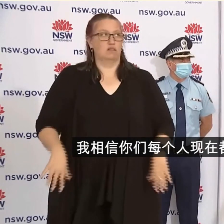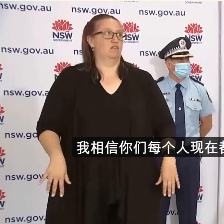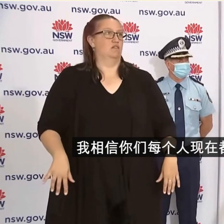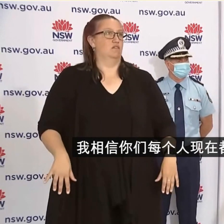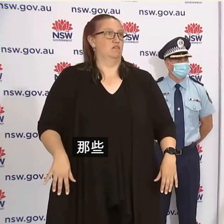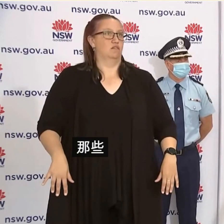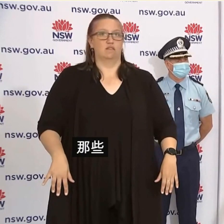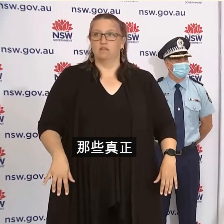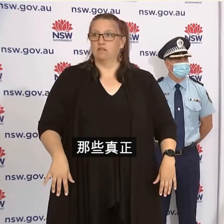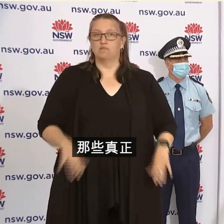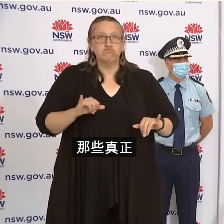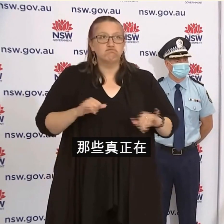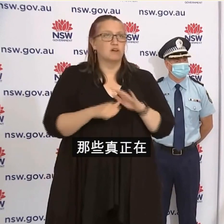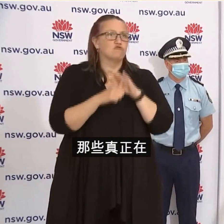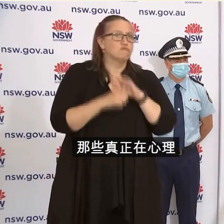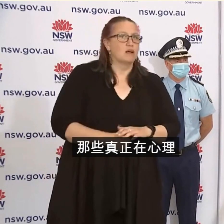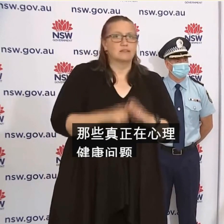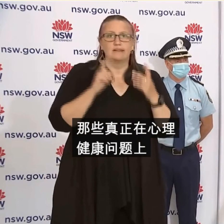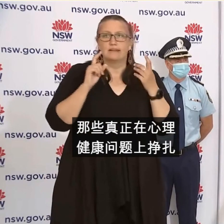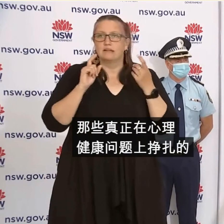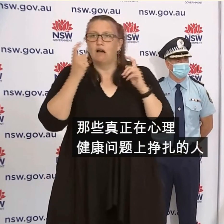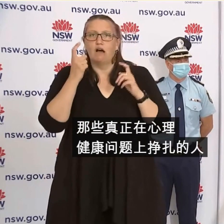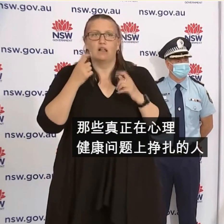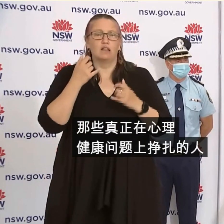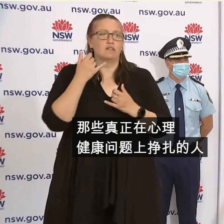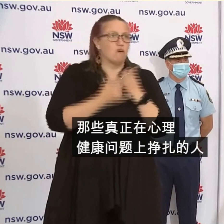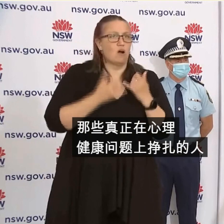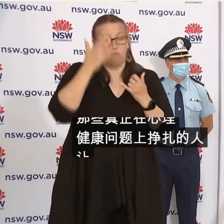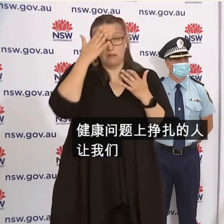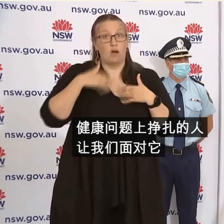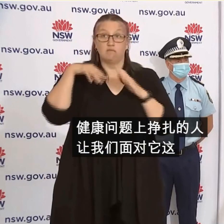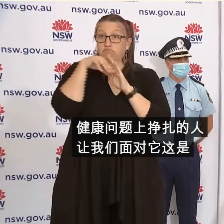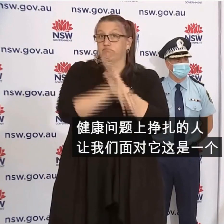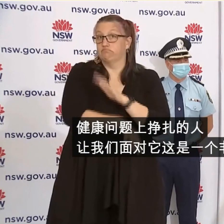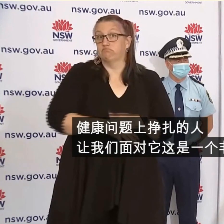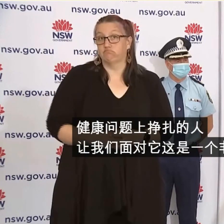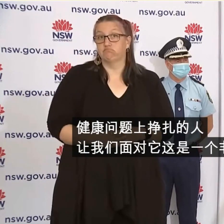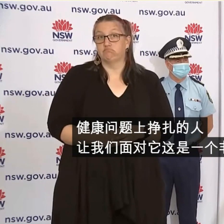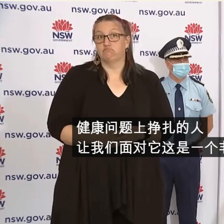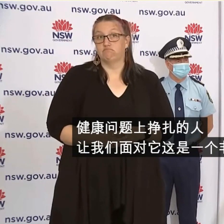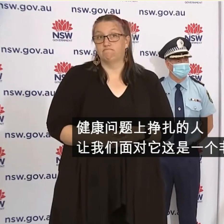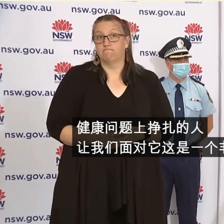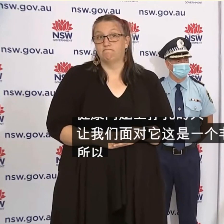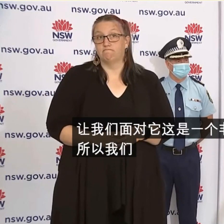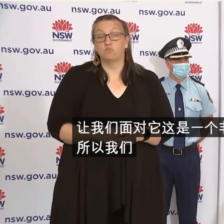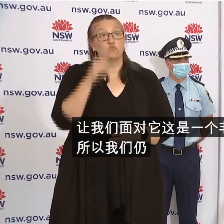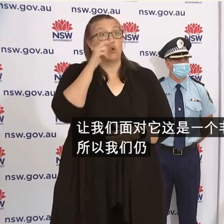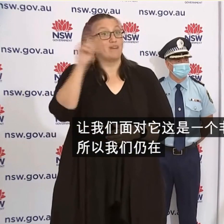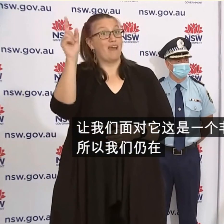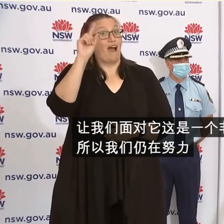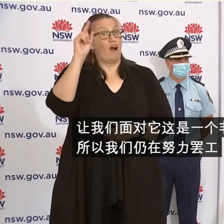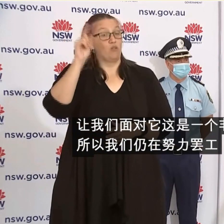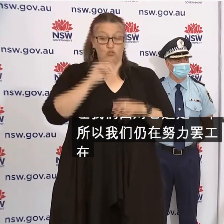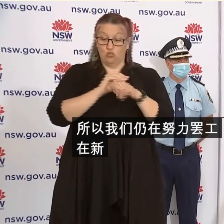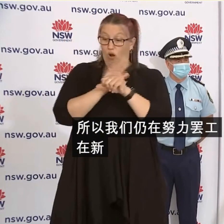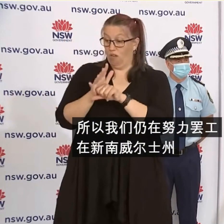now who are really struggling with mental health issues, and let's face it, it's a pretty awful time. So we're still